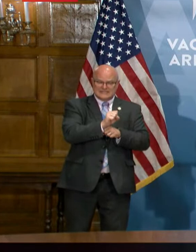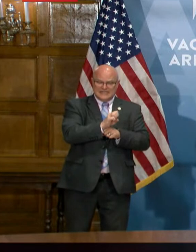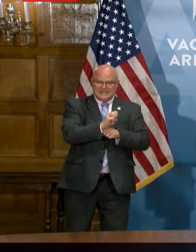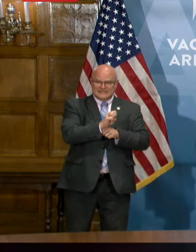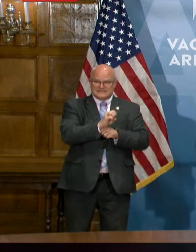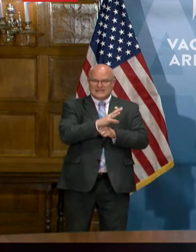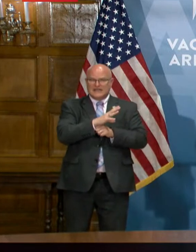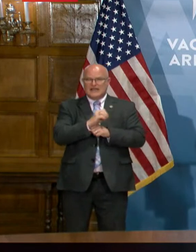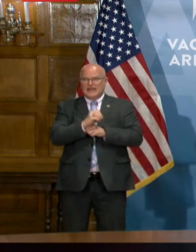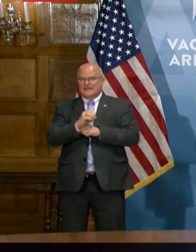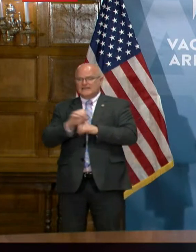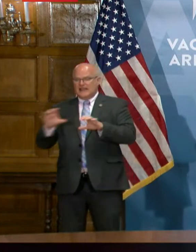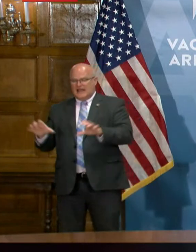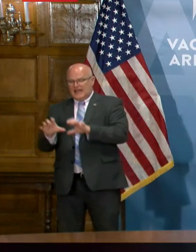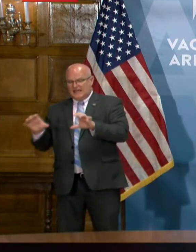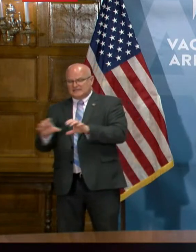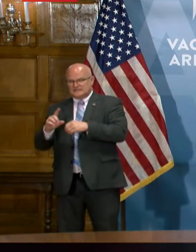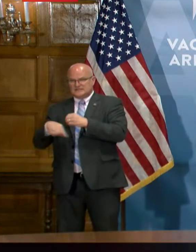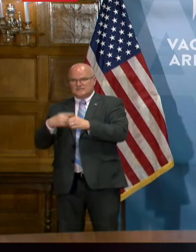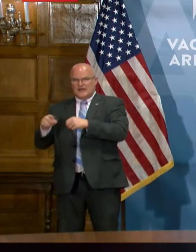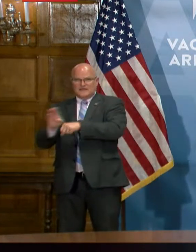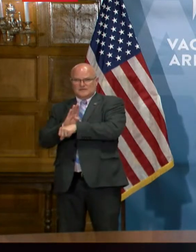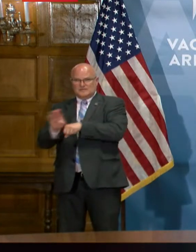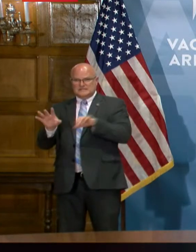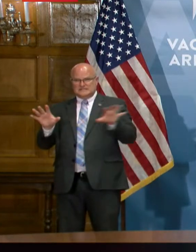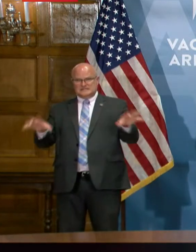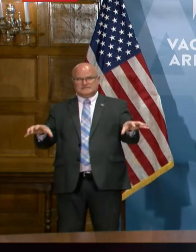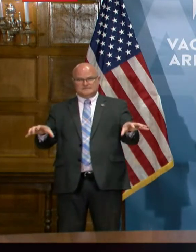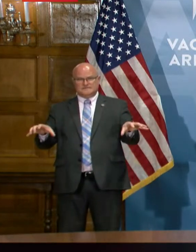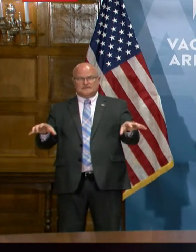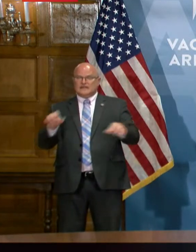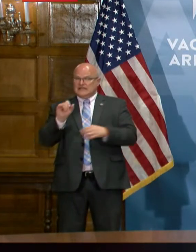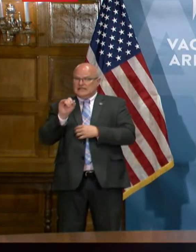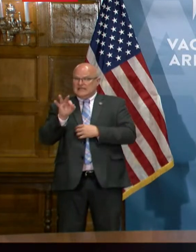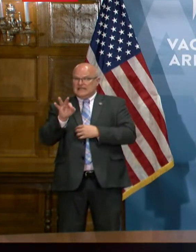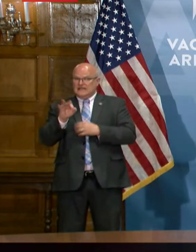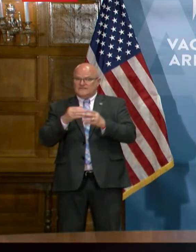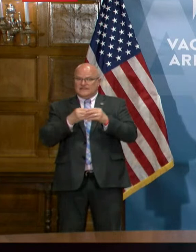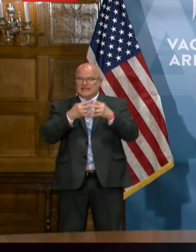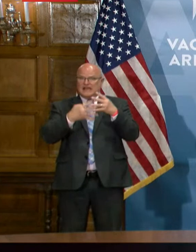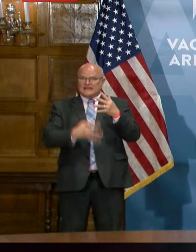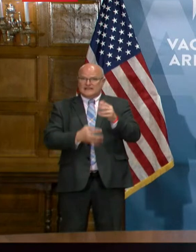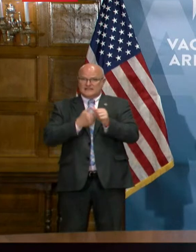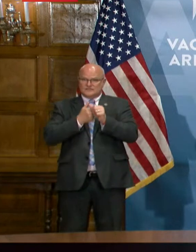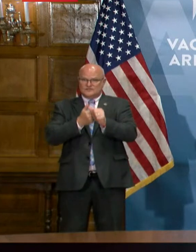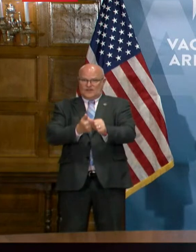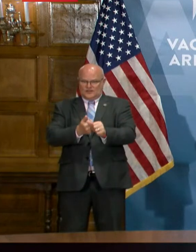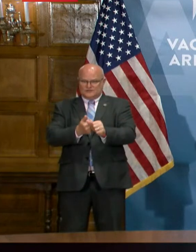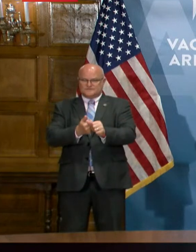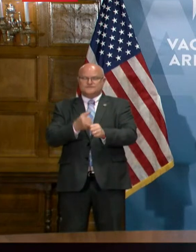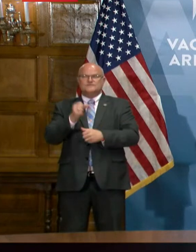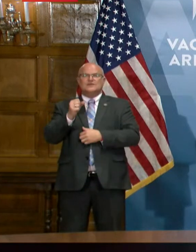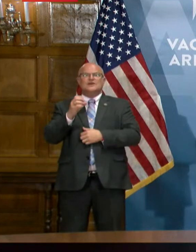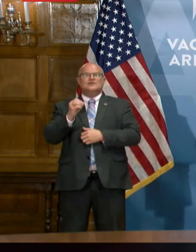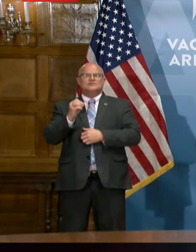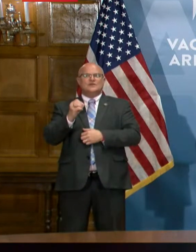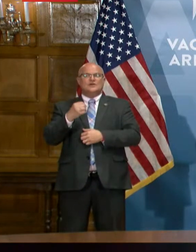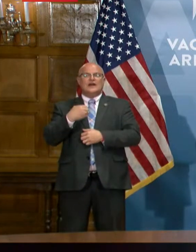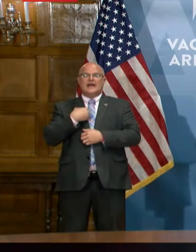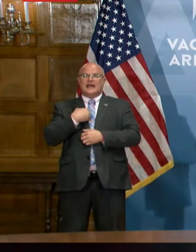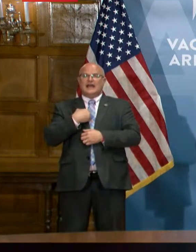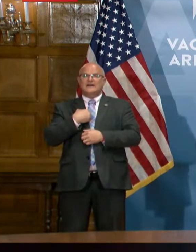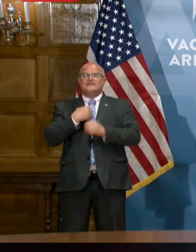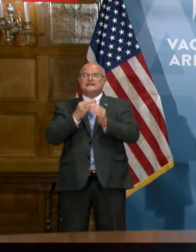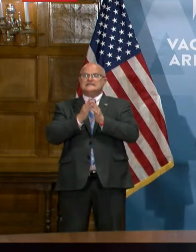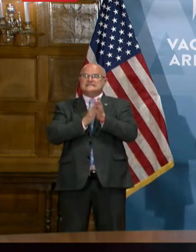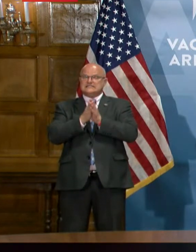the actions of the business if the guidelines are followed. And so there is an incentive